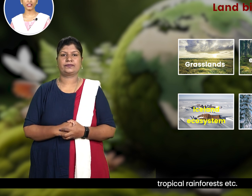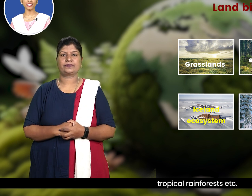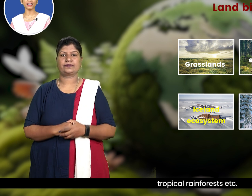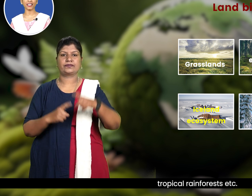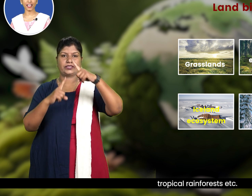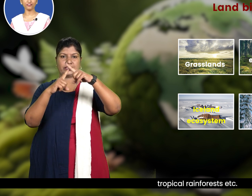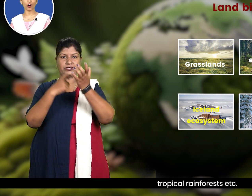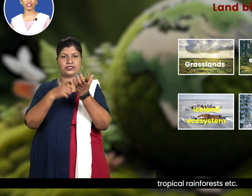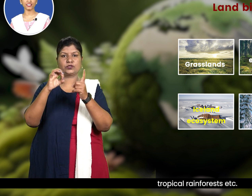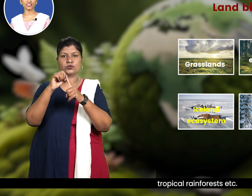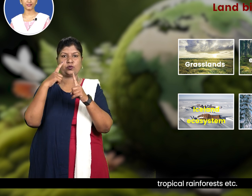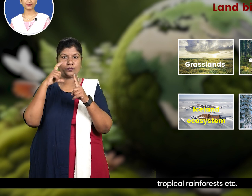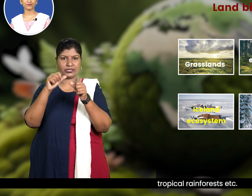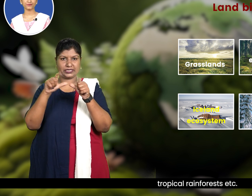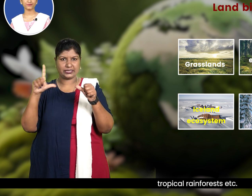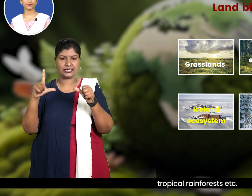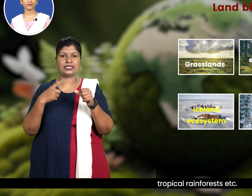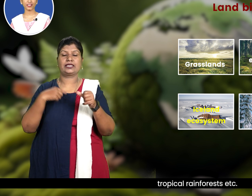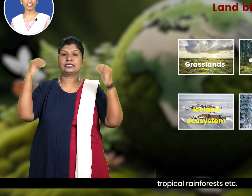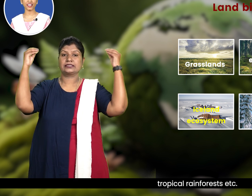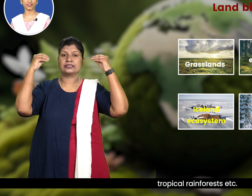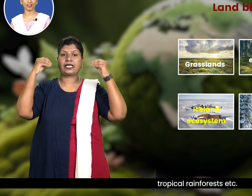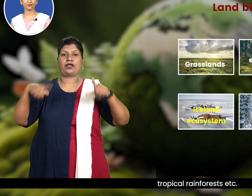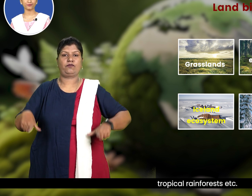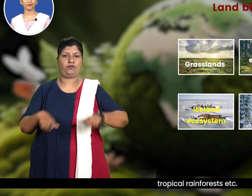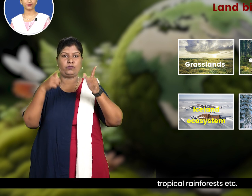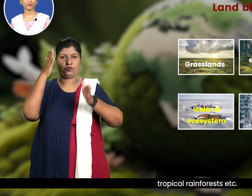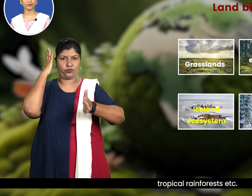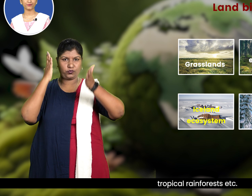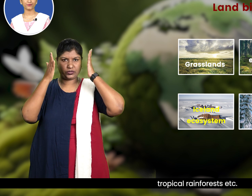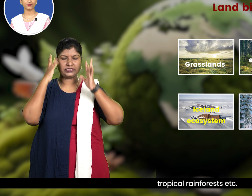tropical rainforest, etc.